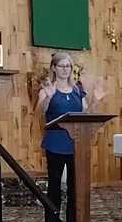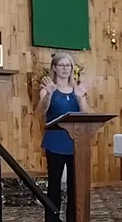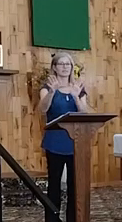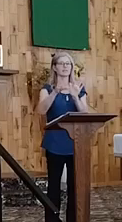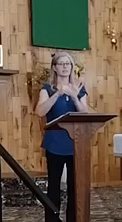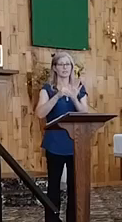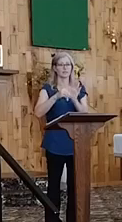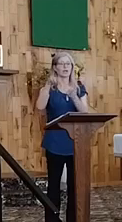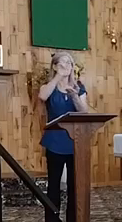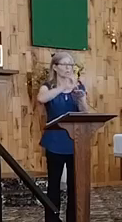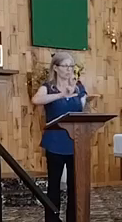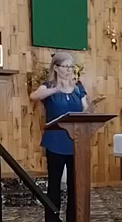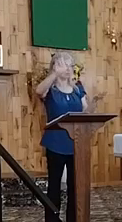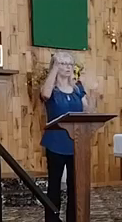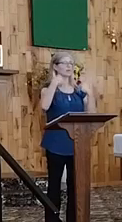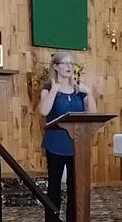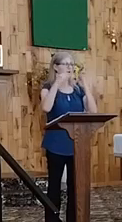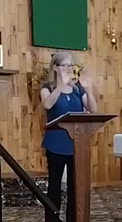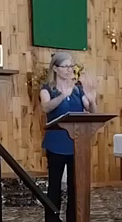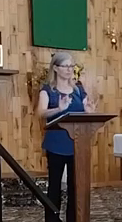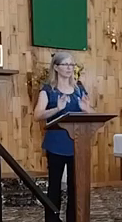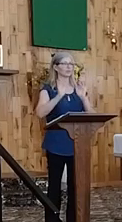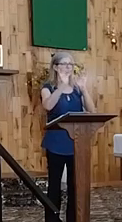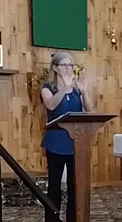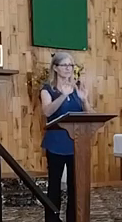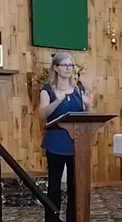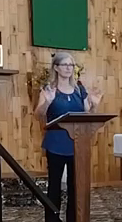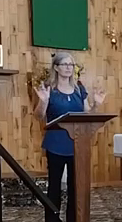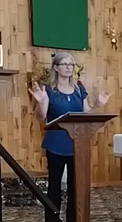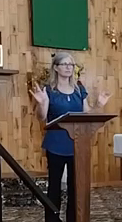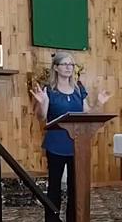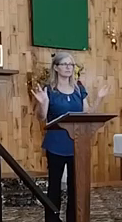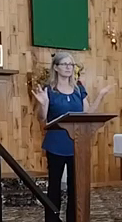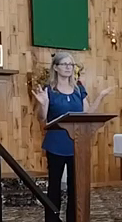mercy. Lord, have mercy.